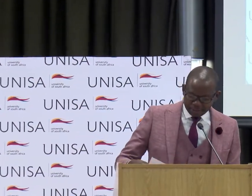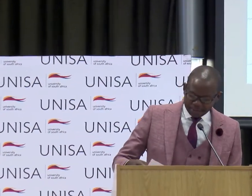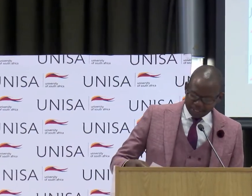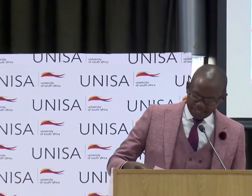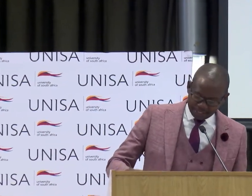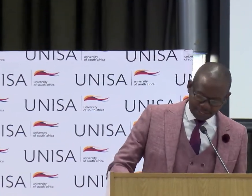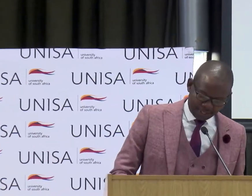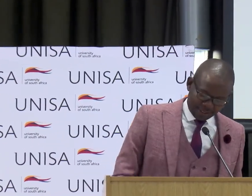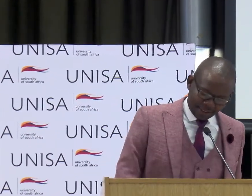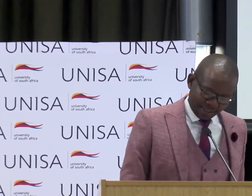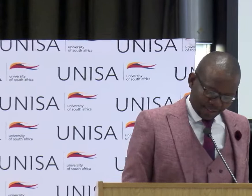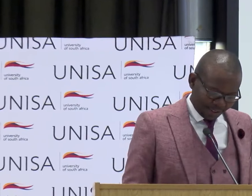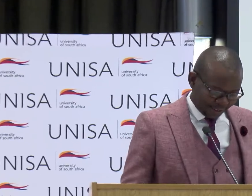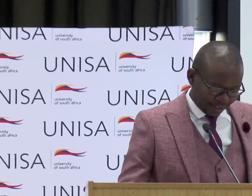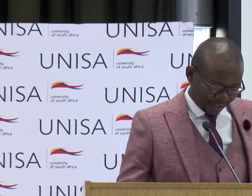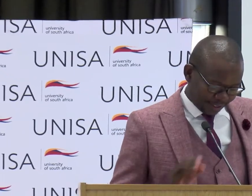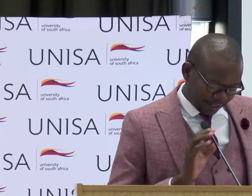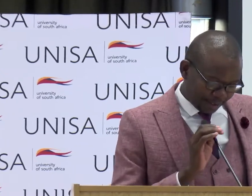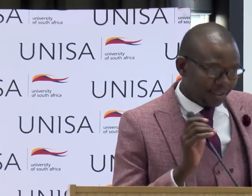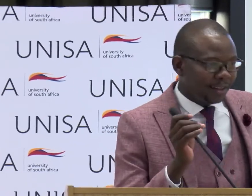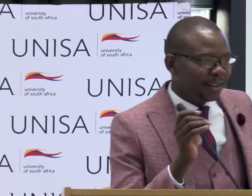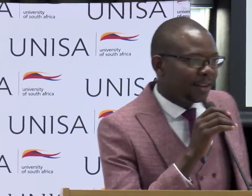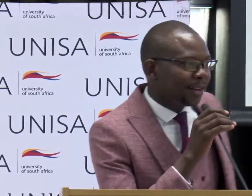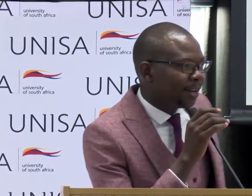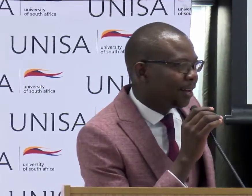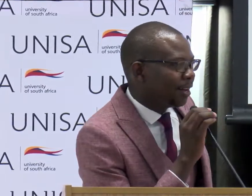Thank you very much.